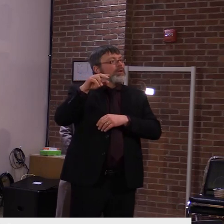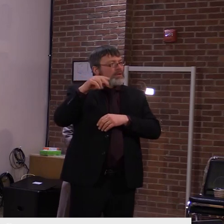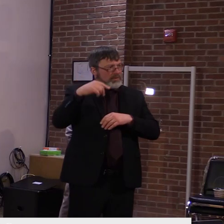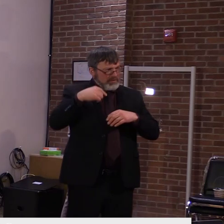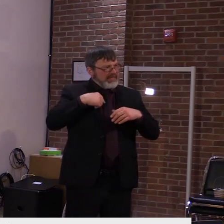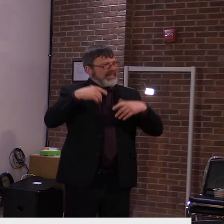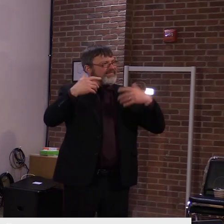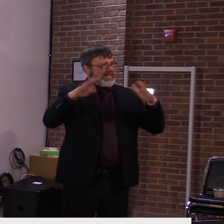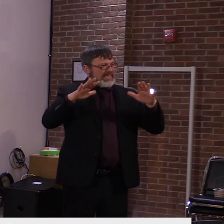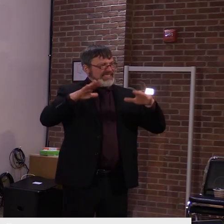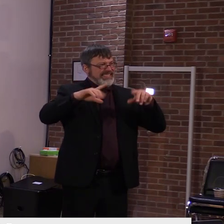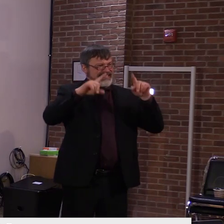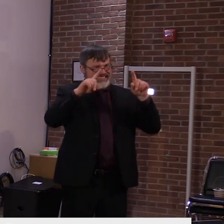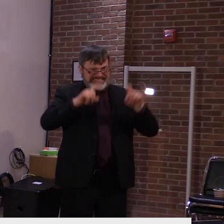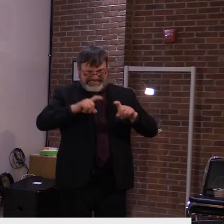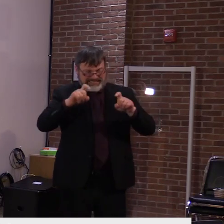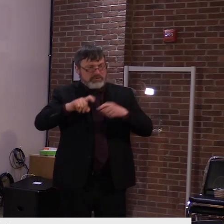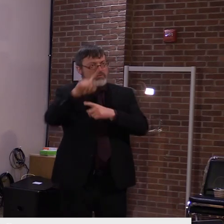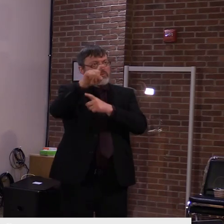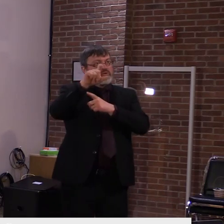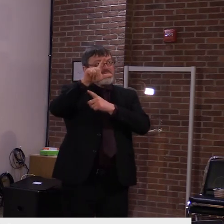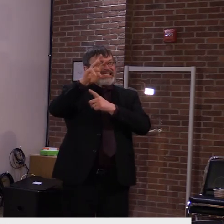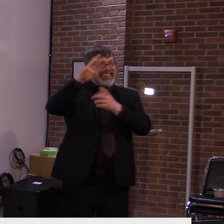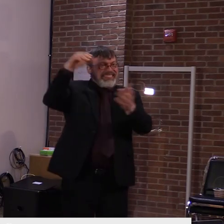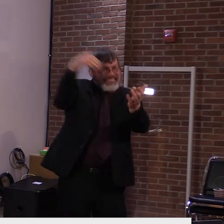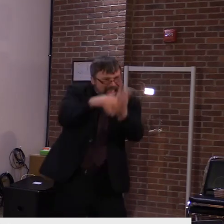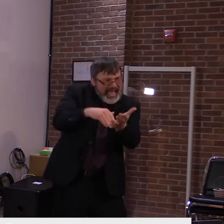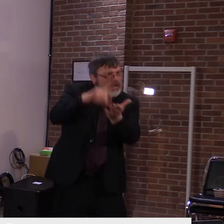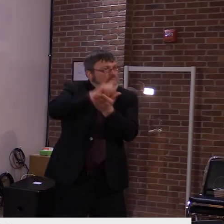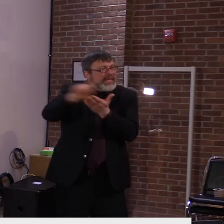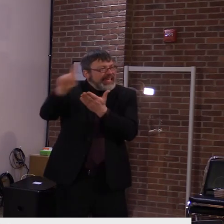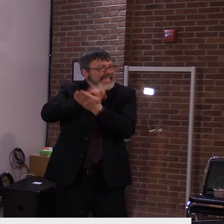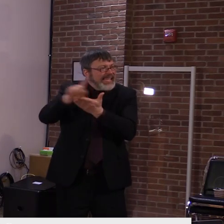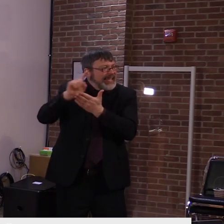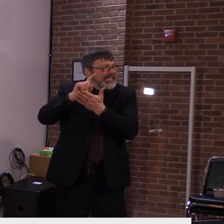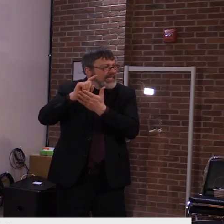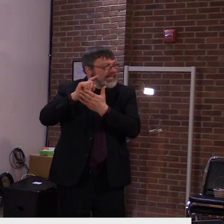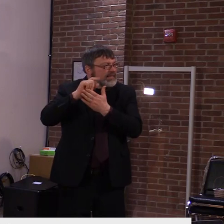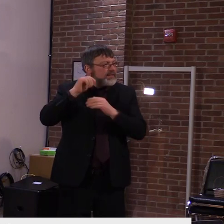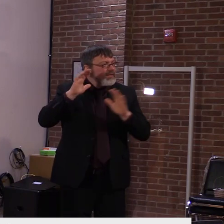Most of those people do not end up requiring hospitalization.